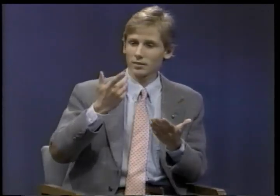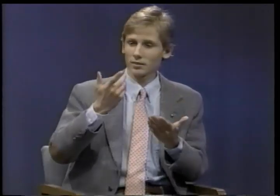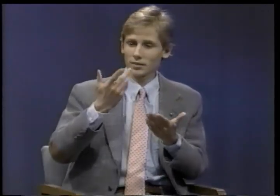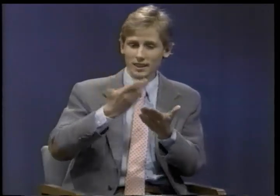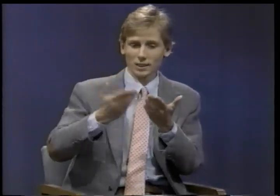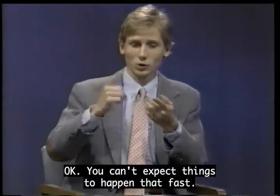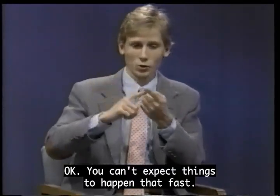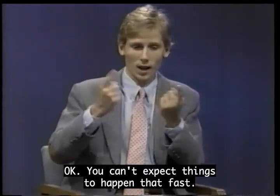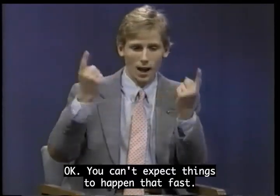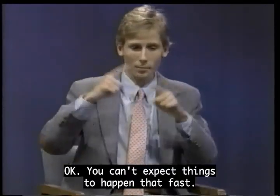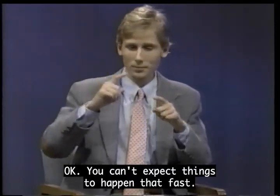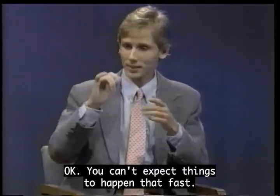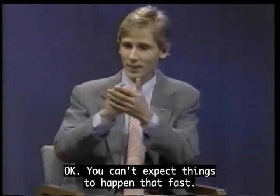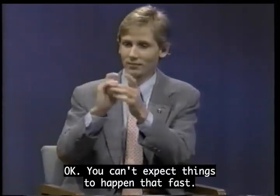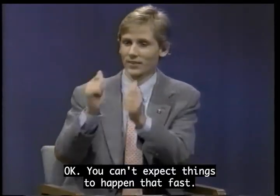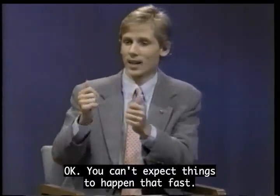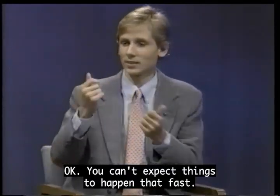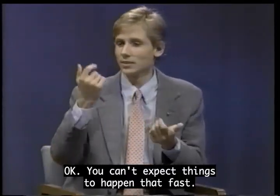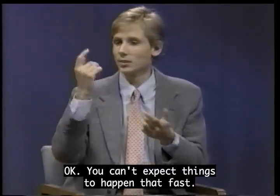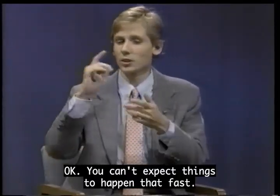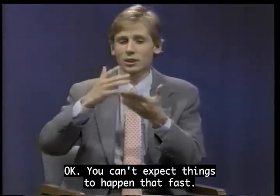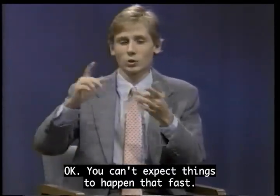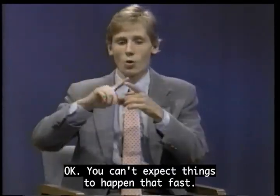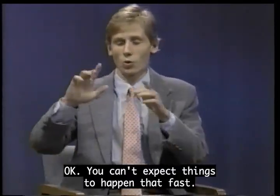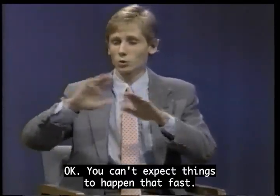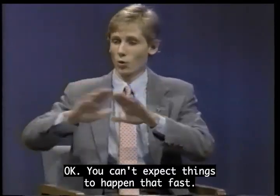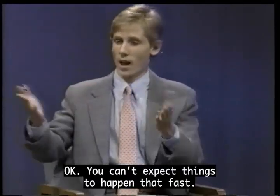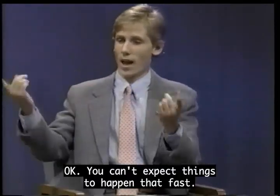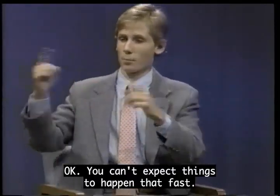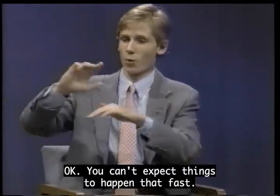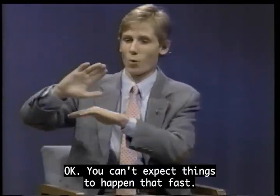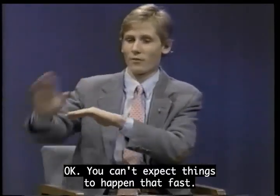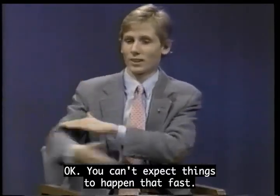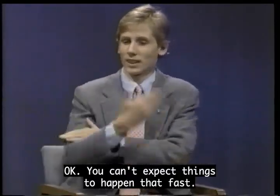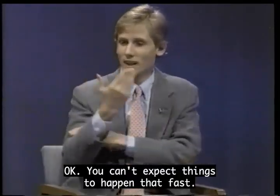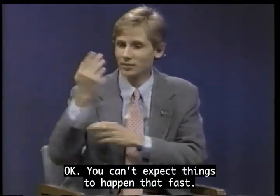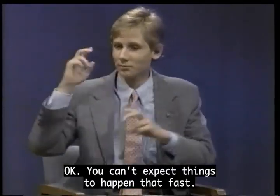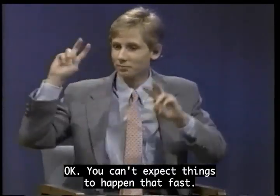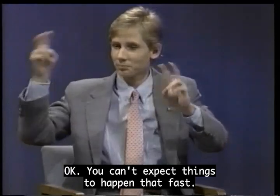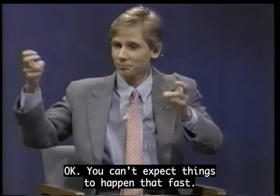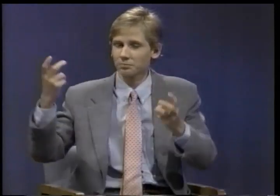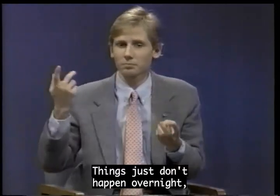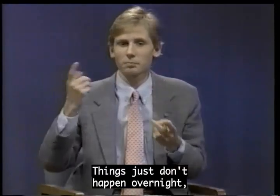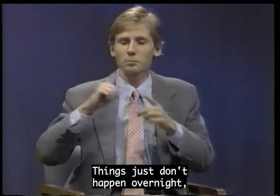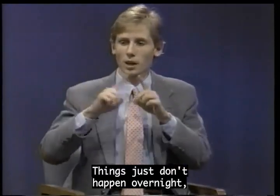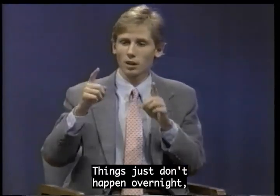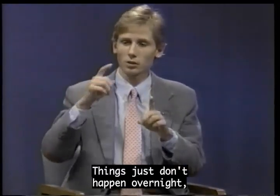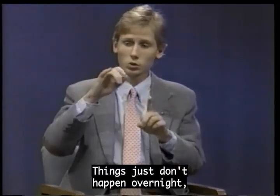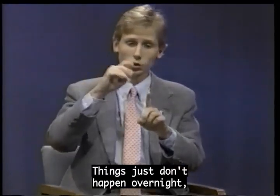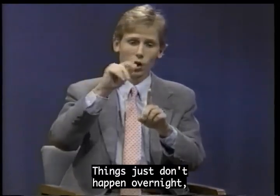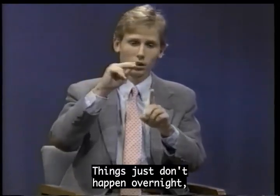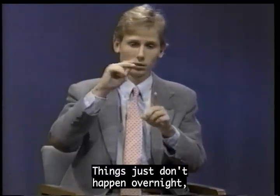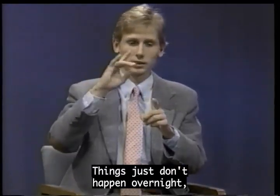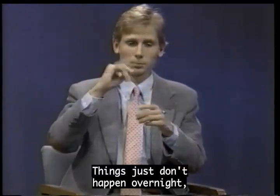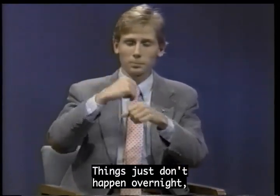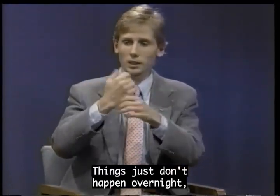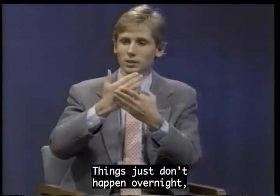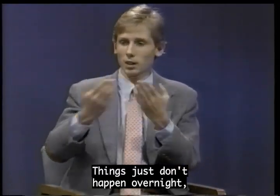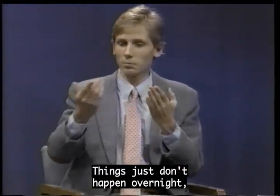Okay, you can't expect things to happen that fast. Things just don't happen overnight.